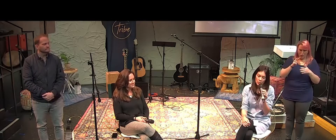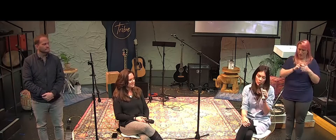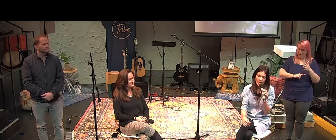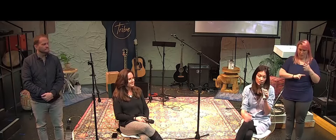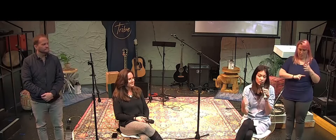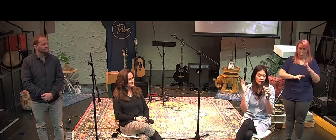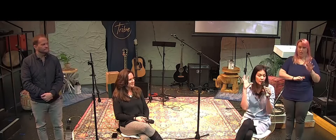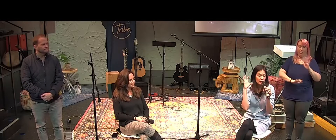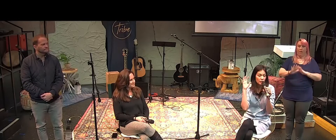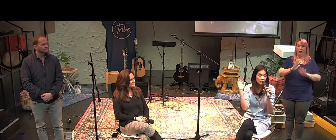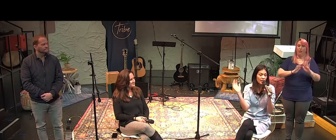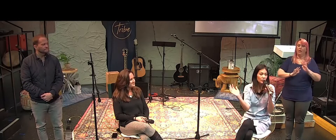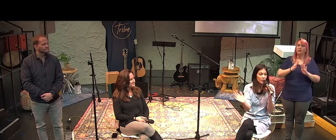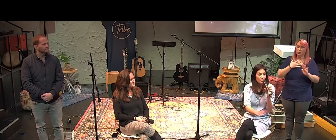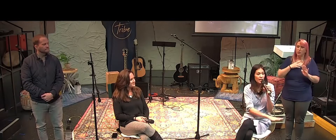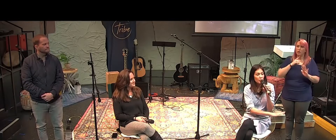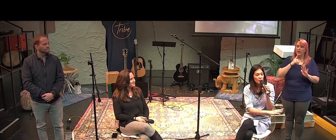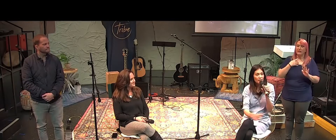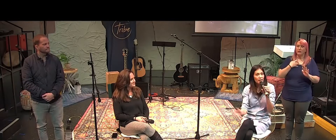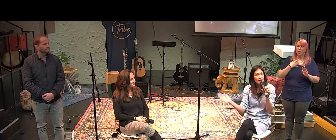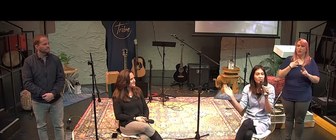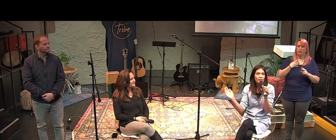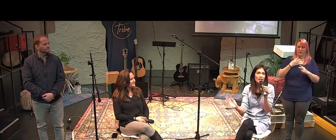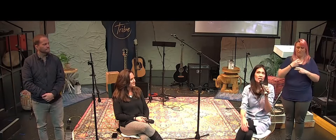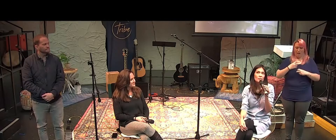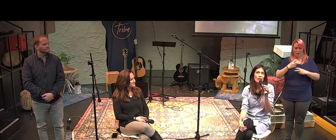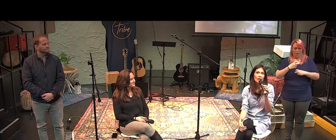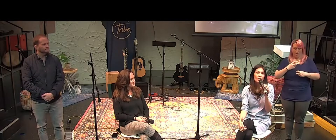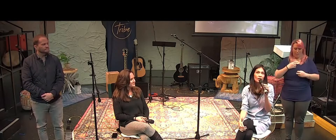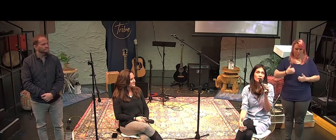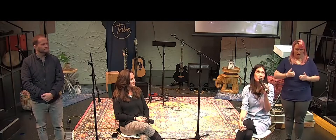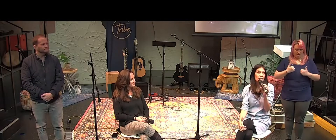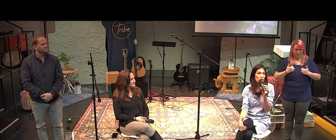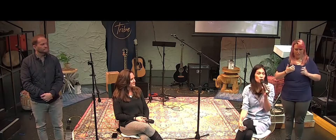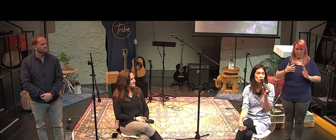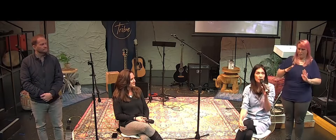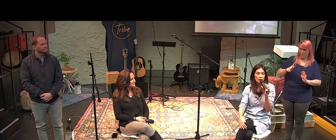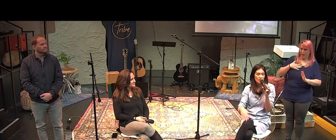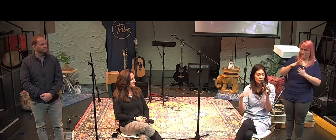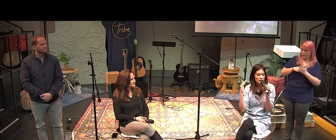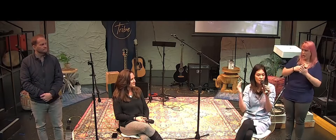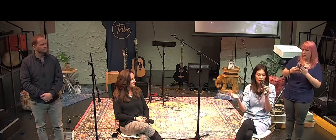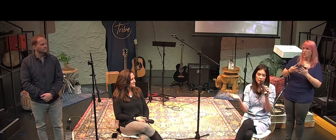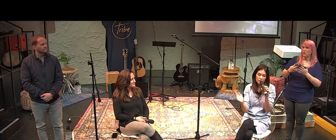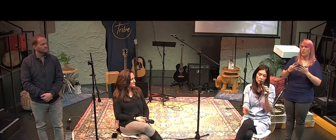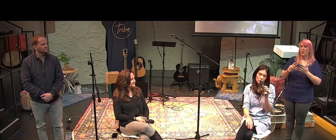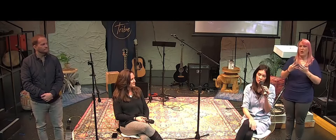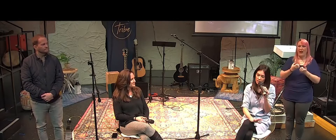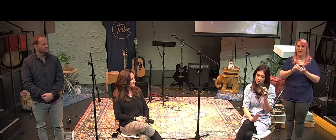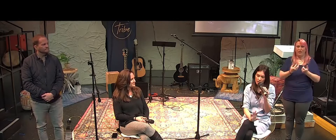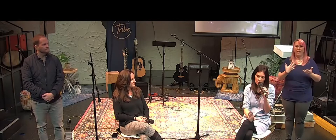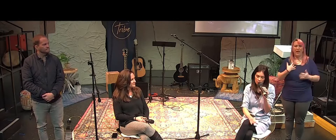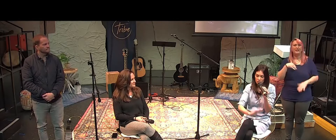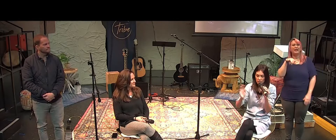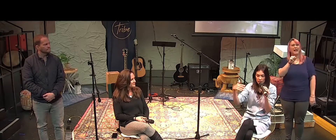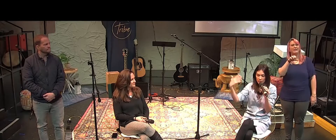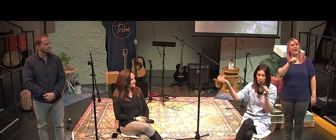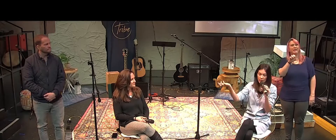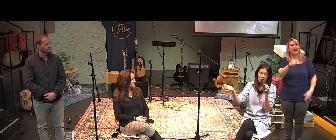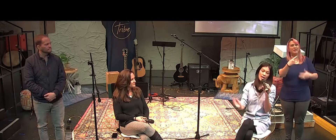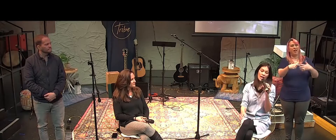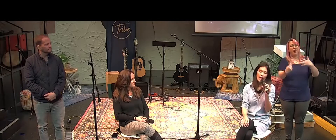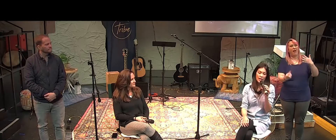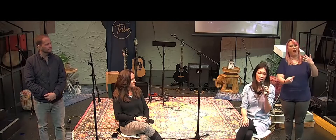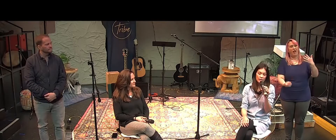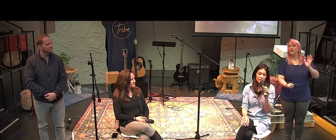So I started to really reevaluate my life and my schedule and the things that I said yes to and the things that I said no to, et cetera, et